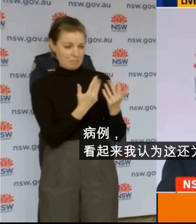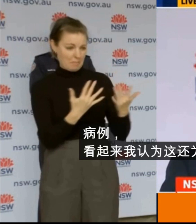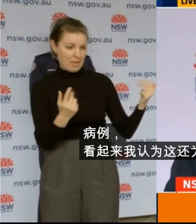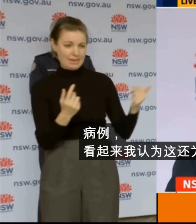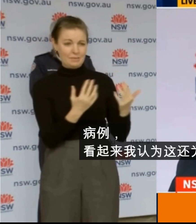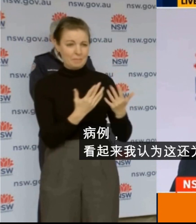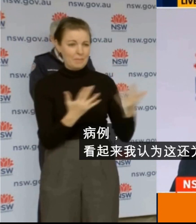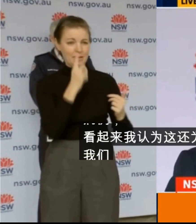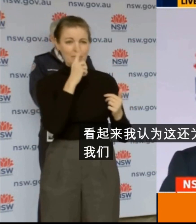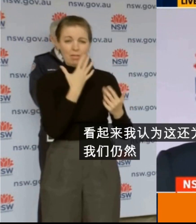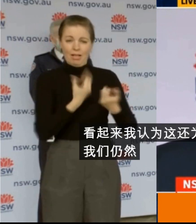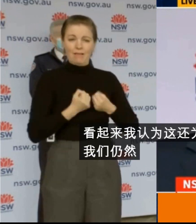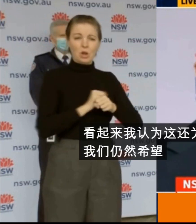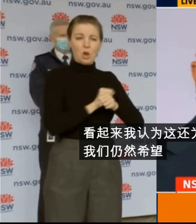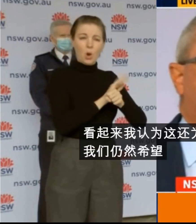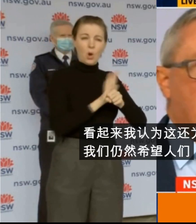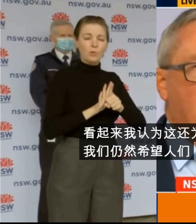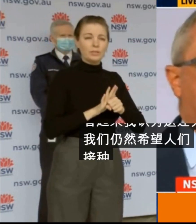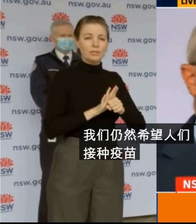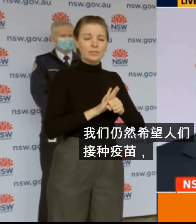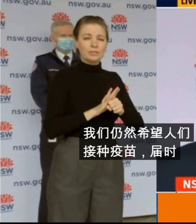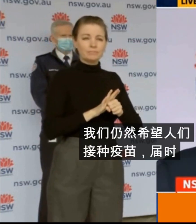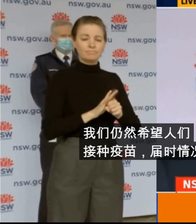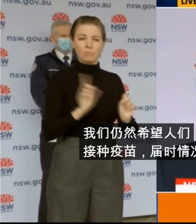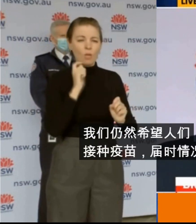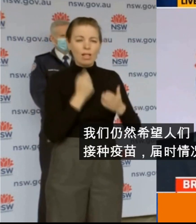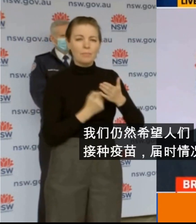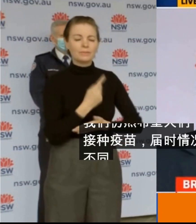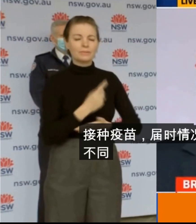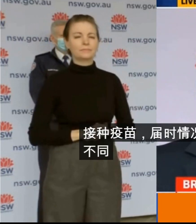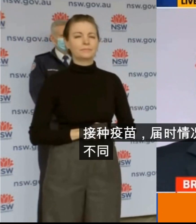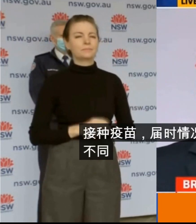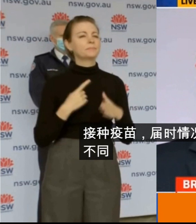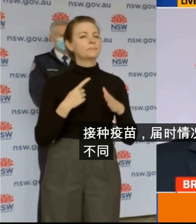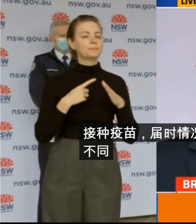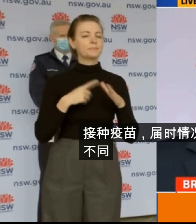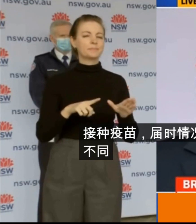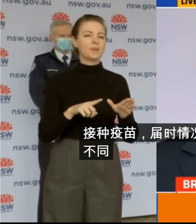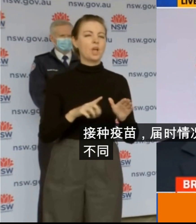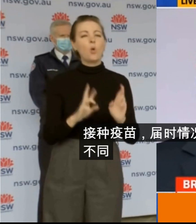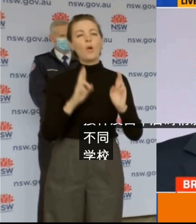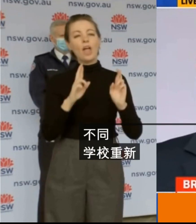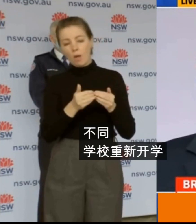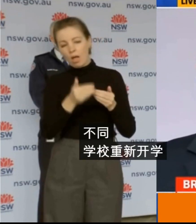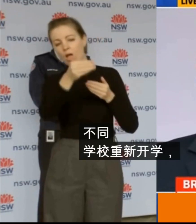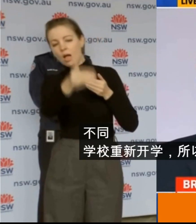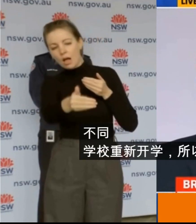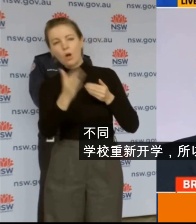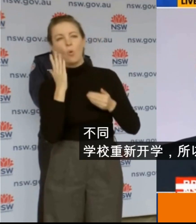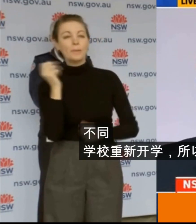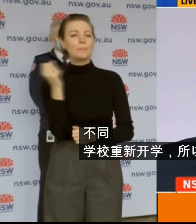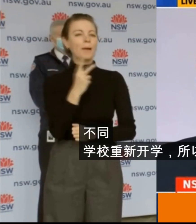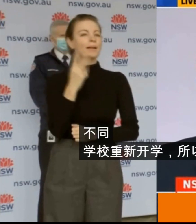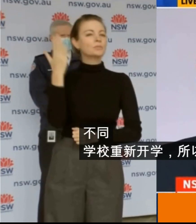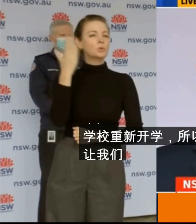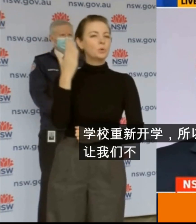still too early. We're still hoping that people will get vaccinated and there will be an entirely different situation by the time of the recommencement of the